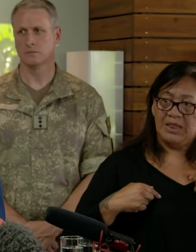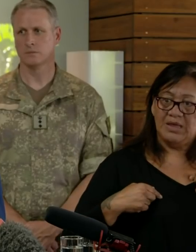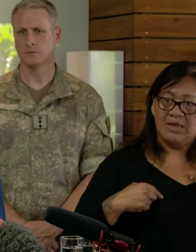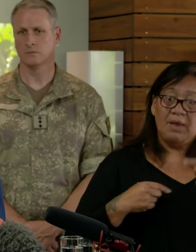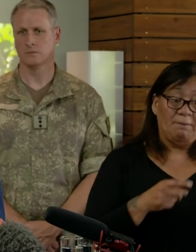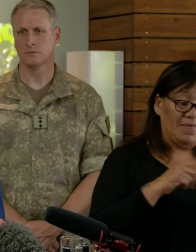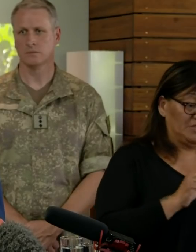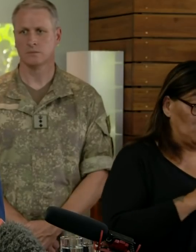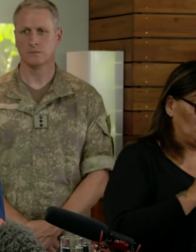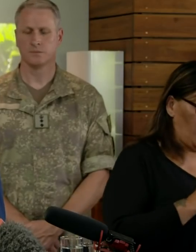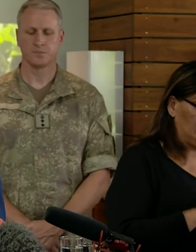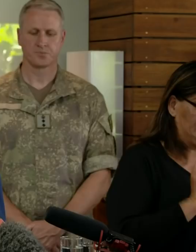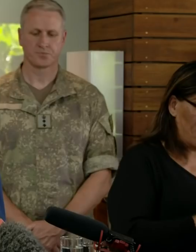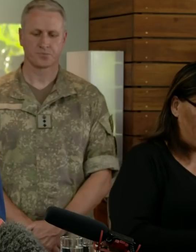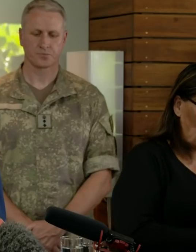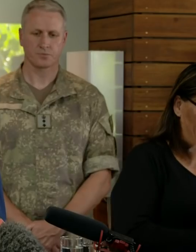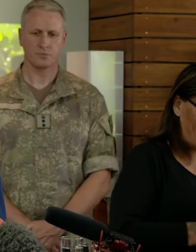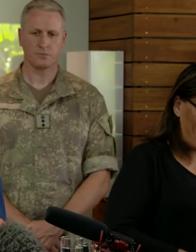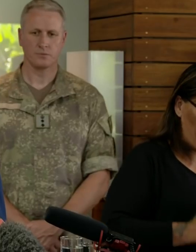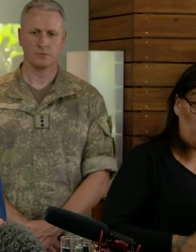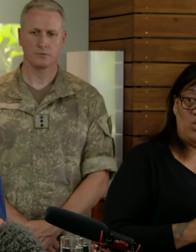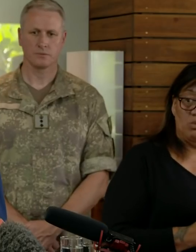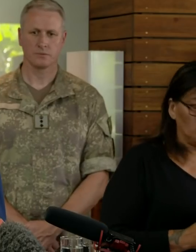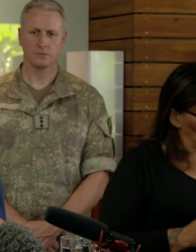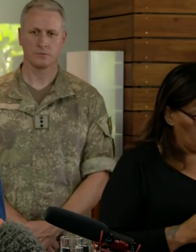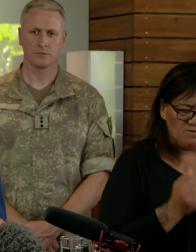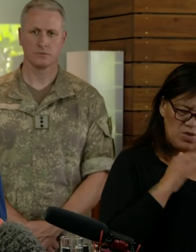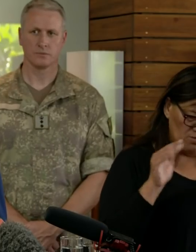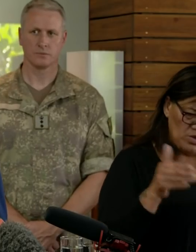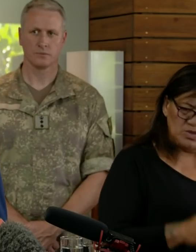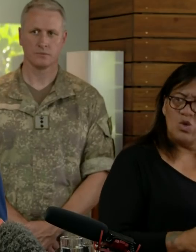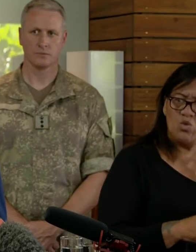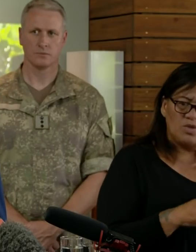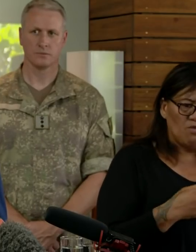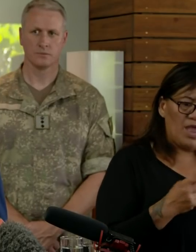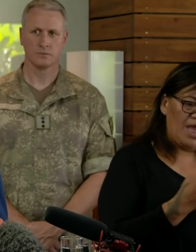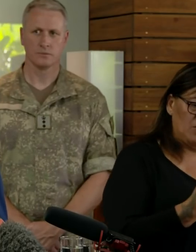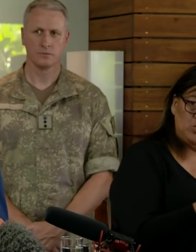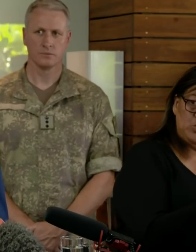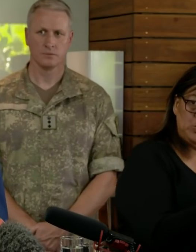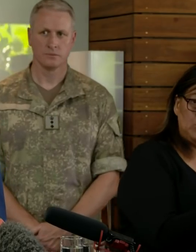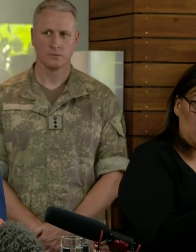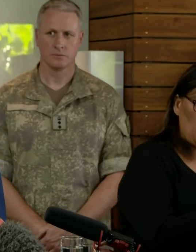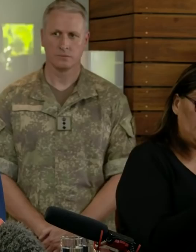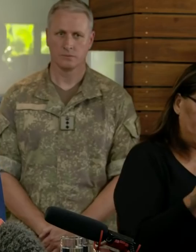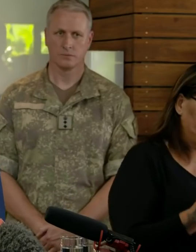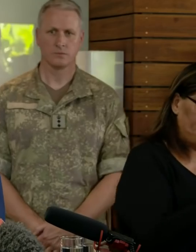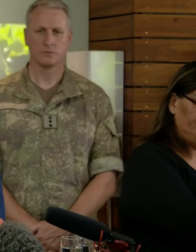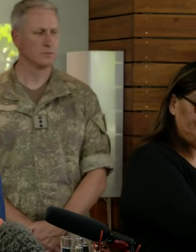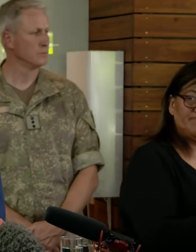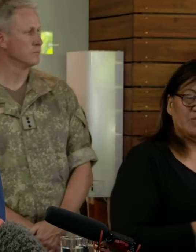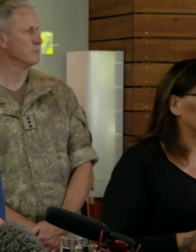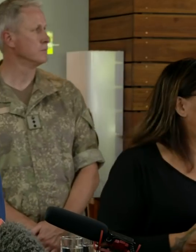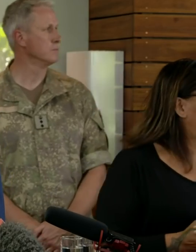island with our dive team as we speak. We are very focused on finding the other two and returning them to their loved ones.